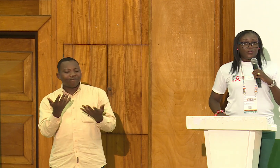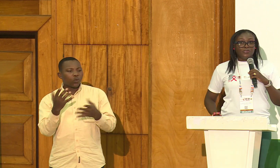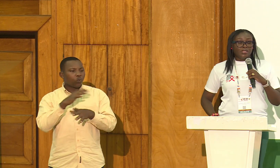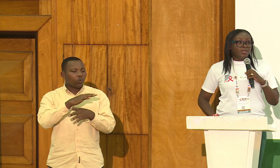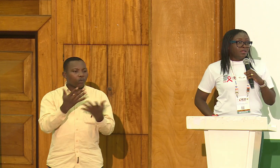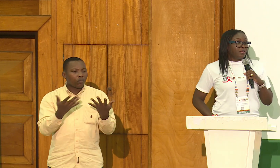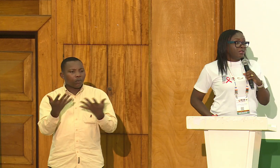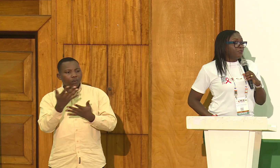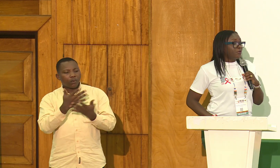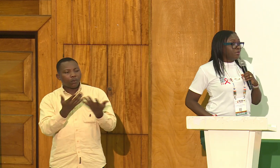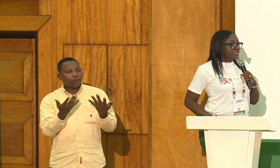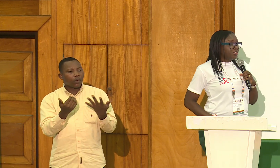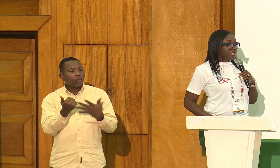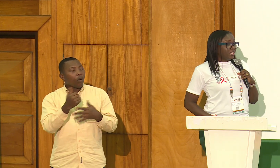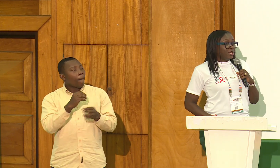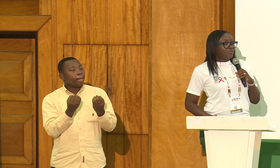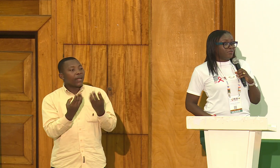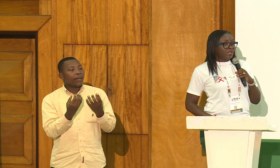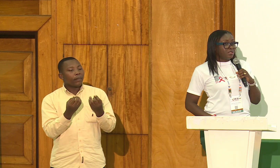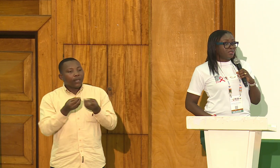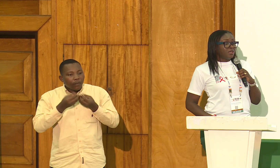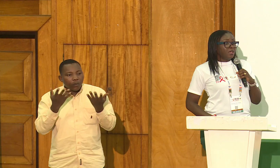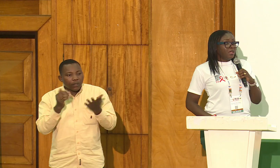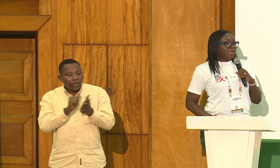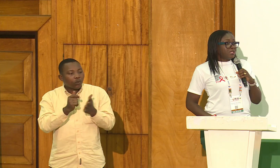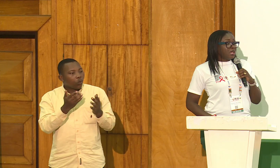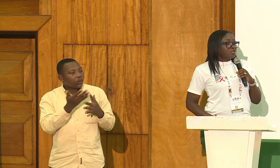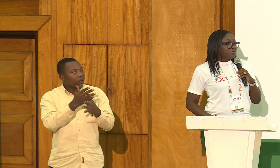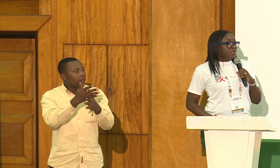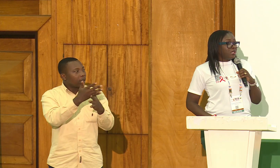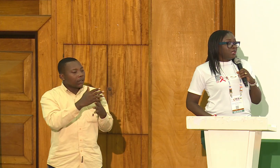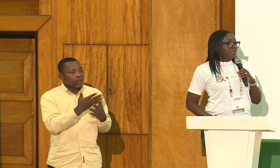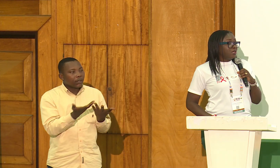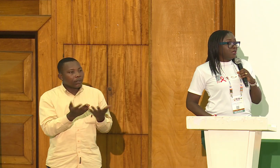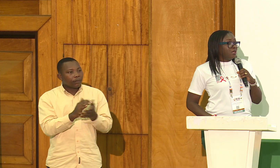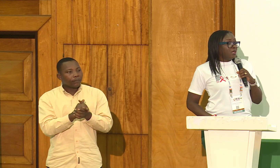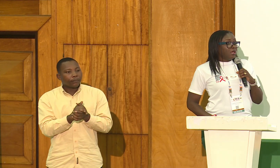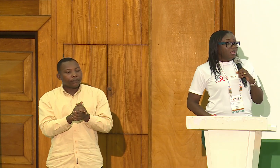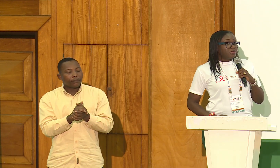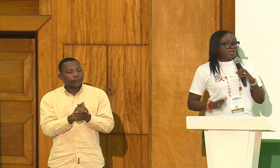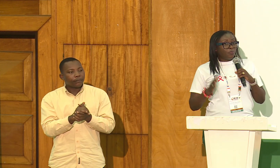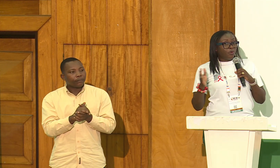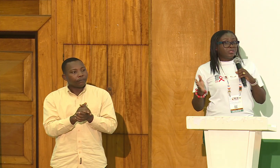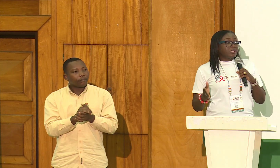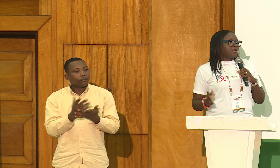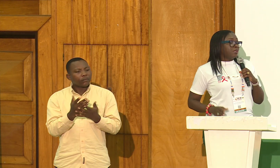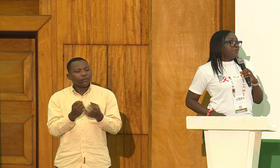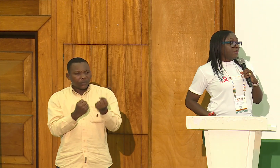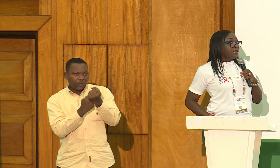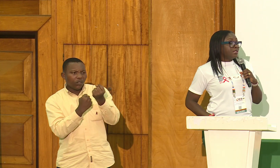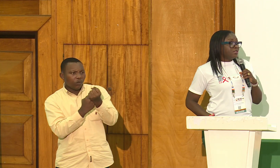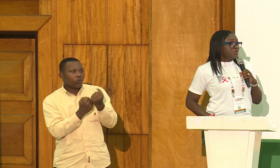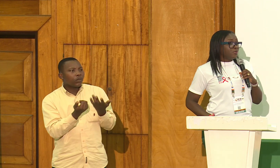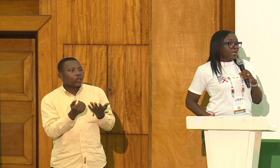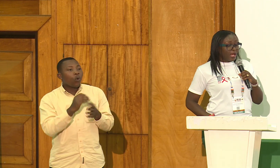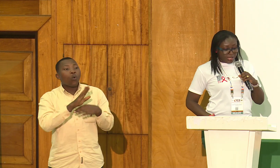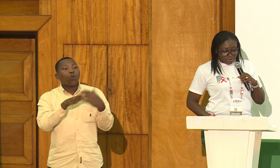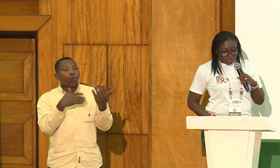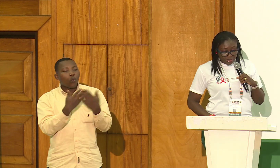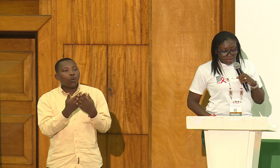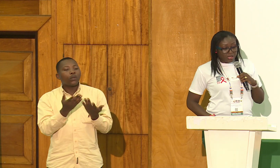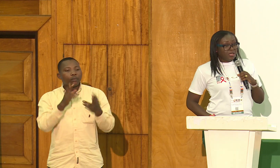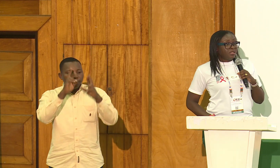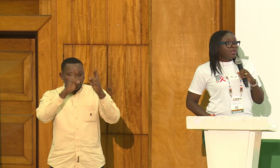of the information she gave us is actually supporting the findings we